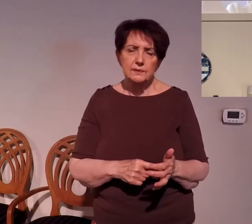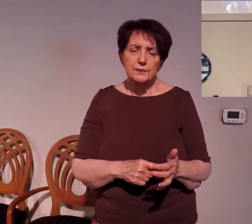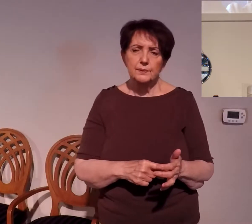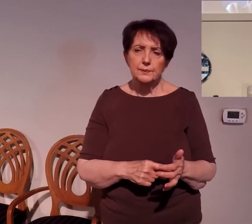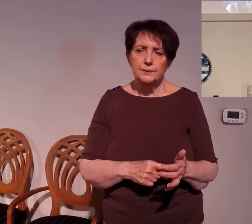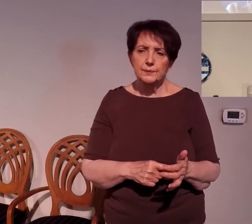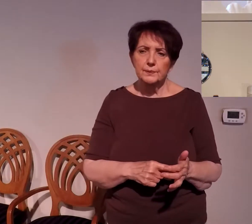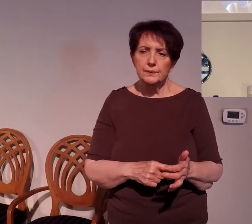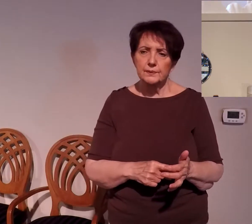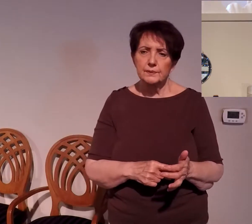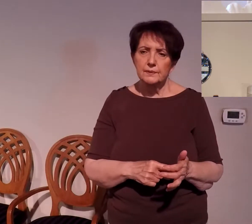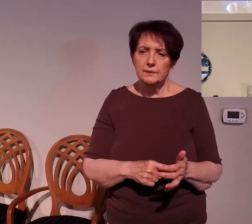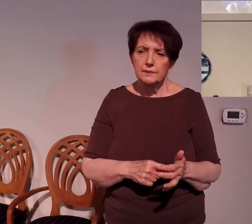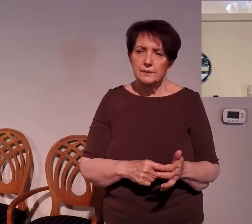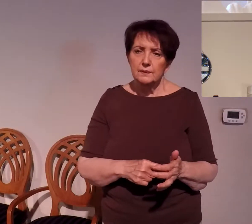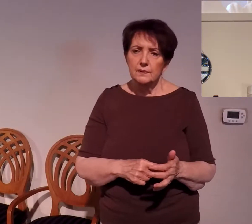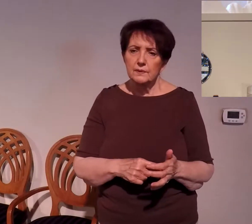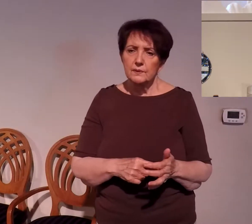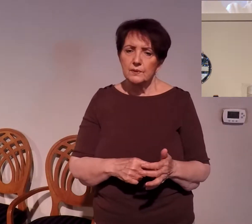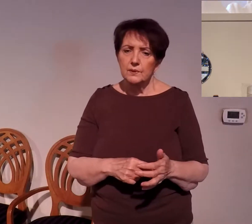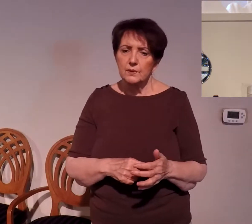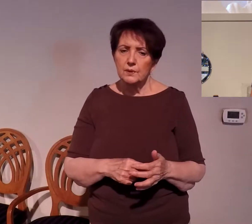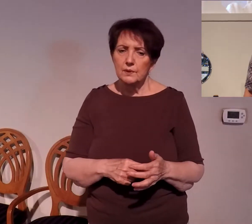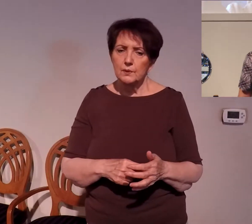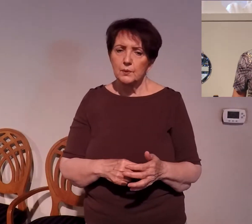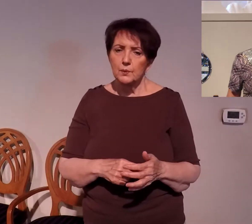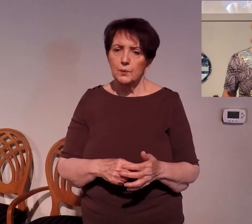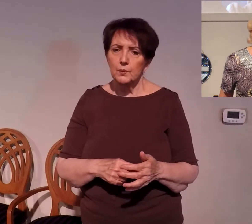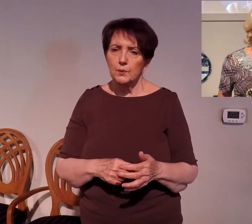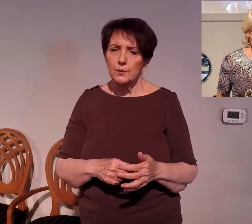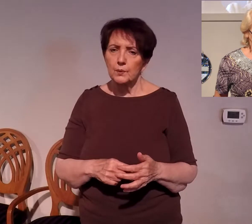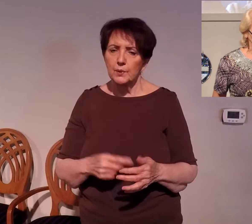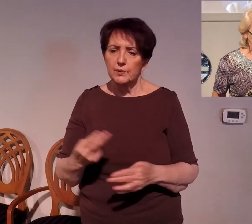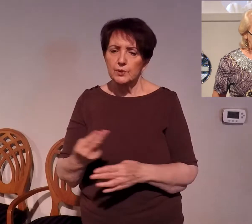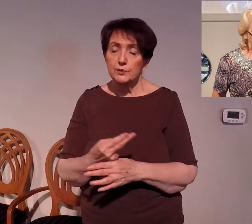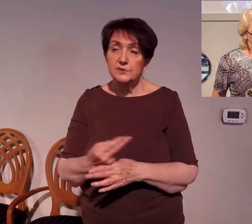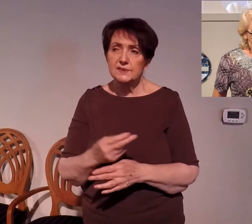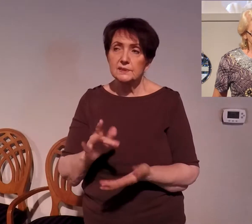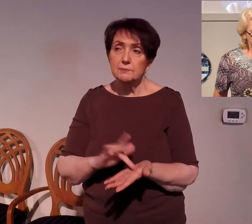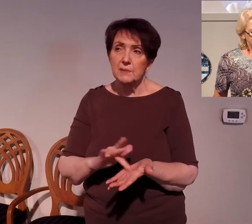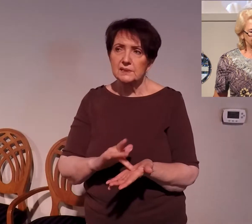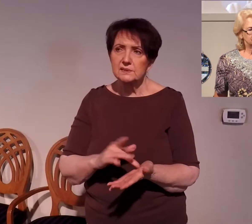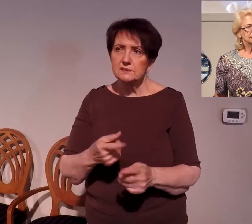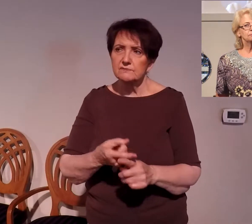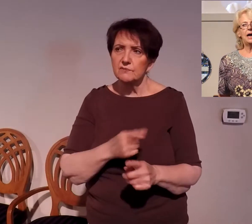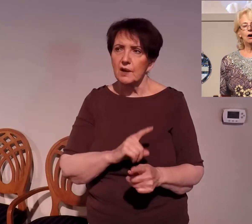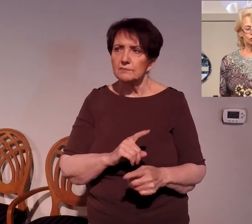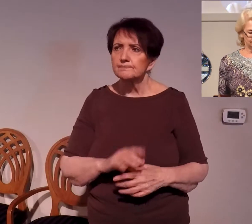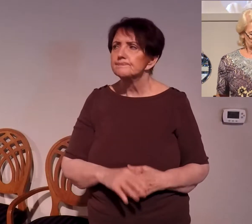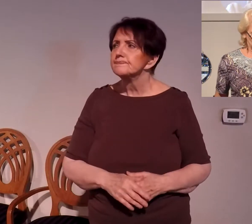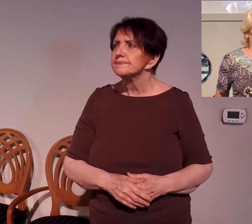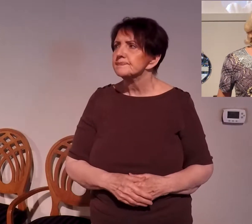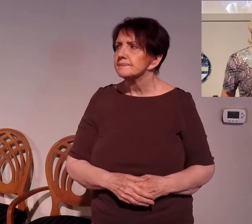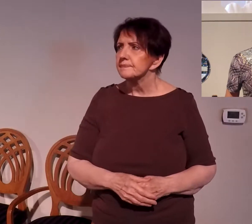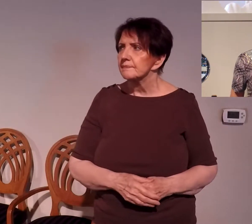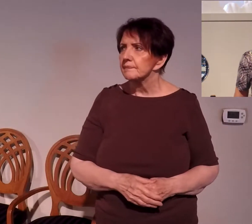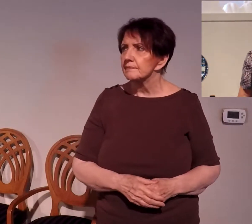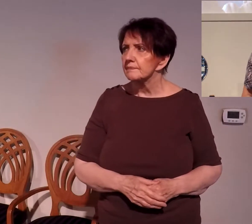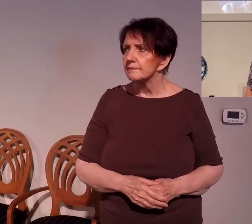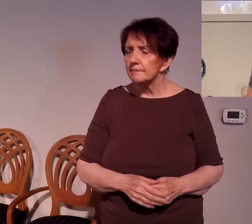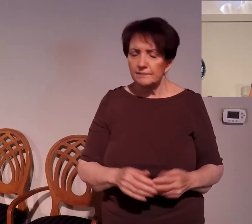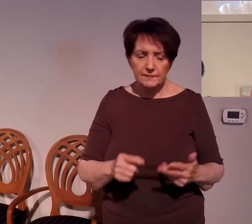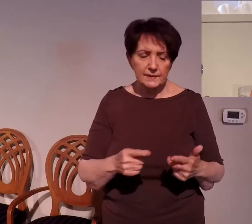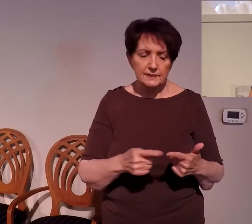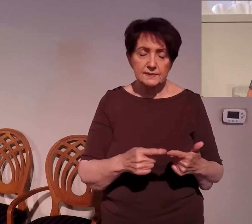imbibing the medicine of? The second thing about the power of the word is that